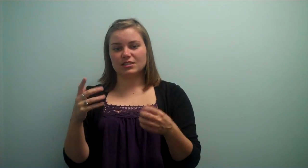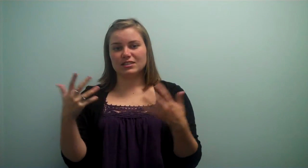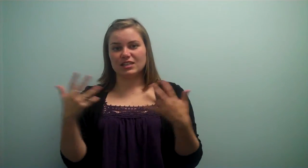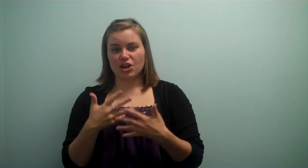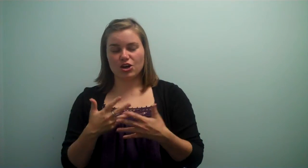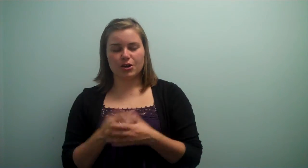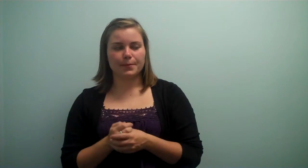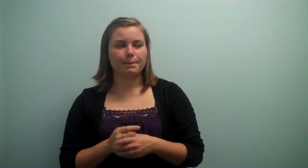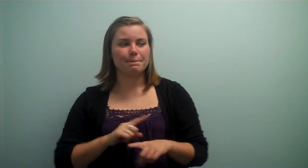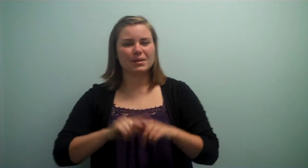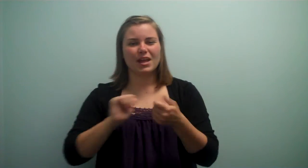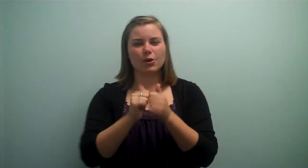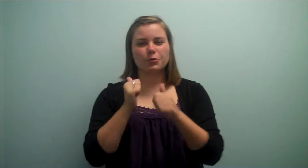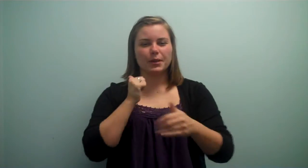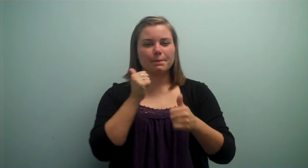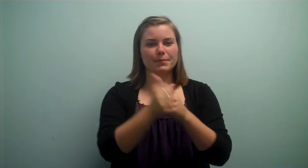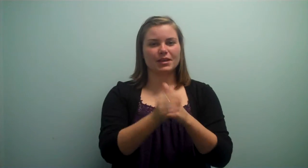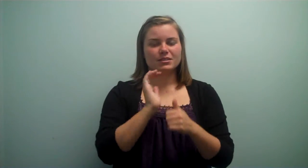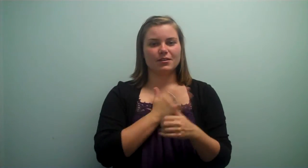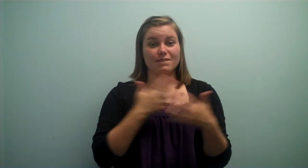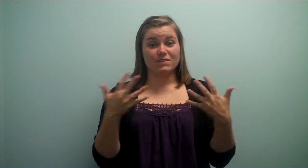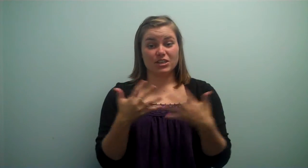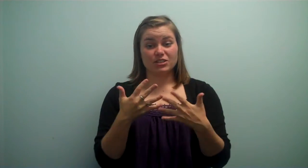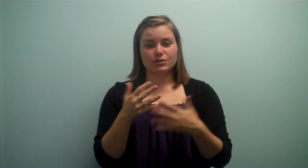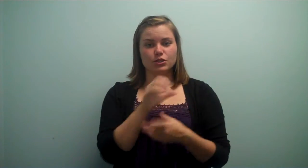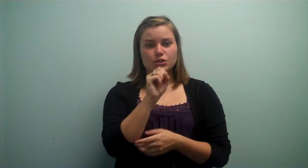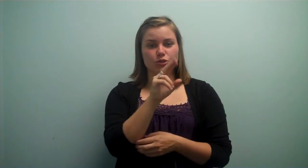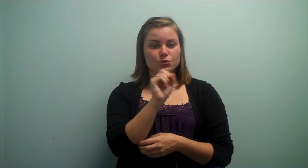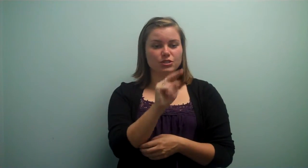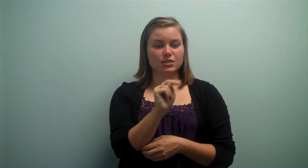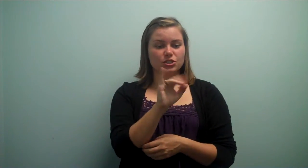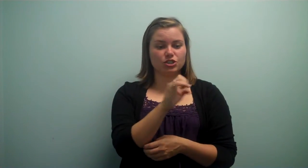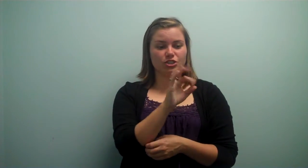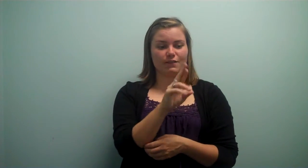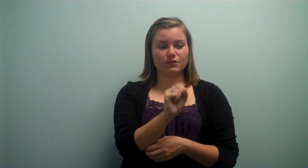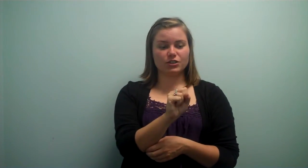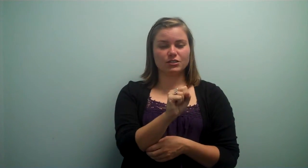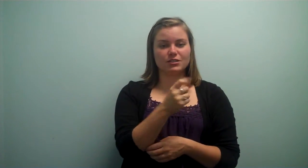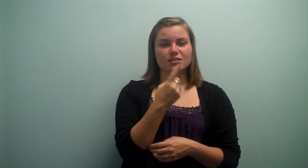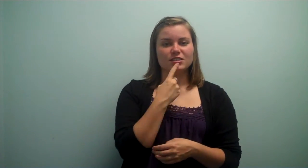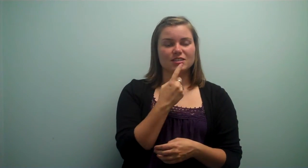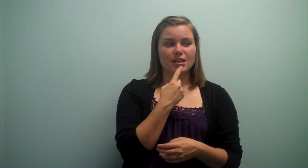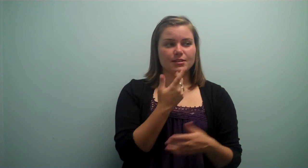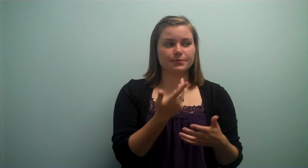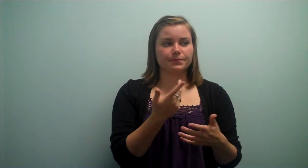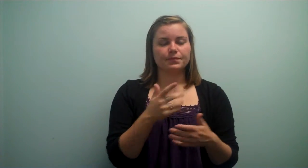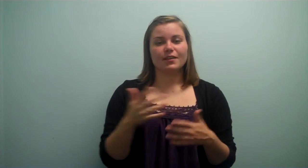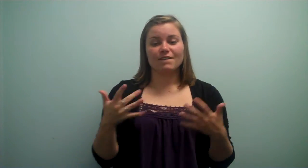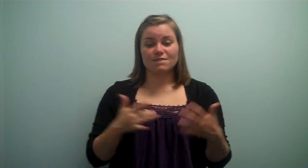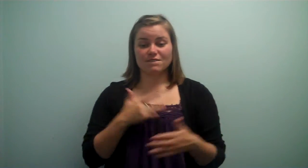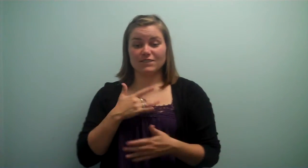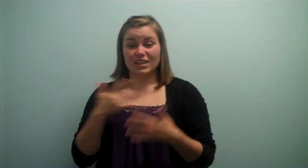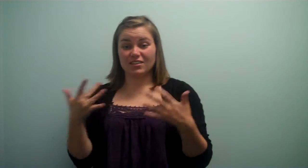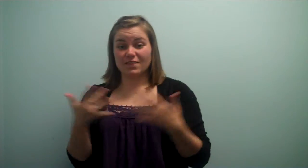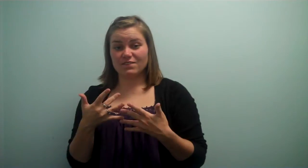can we get past our fears? As Susan Jeffers says in her book of the same title, feel the fear and do it